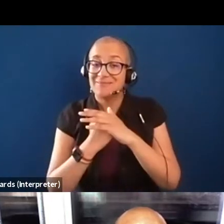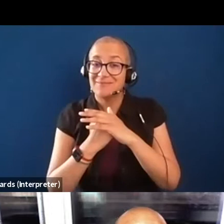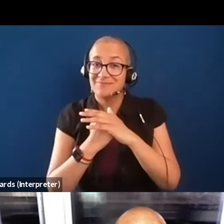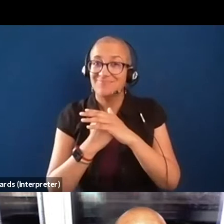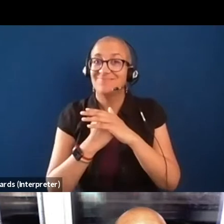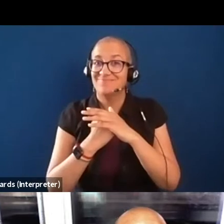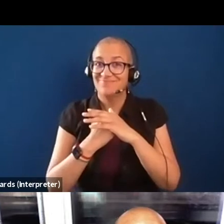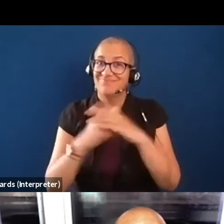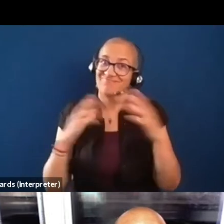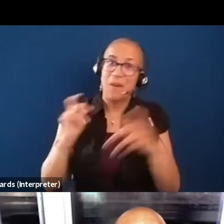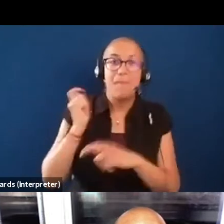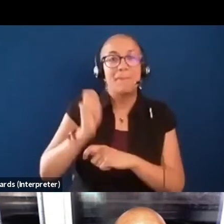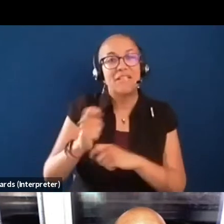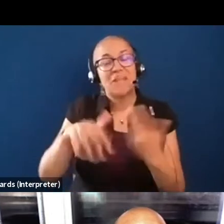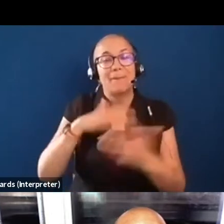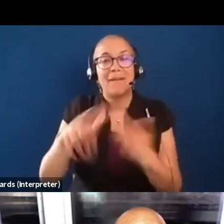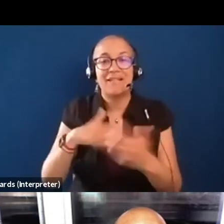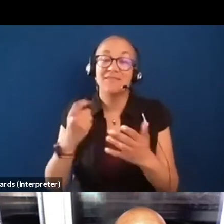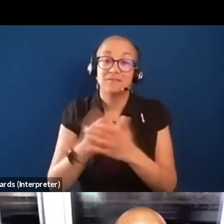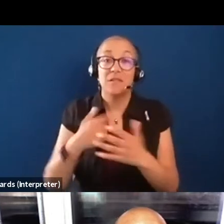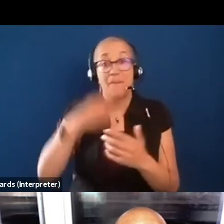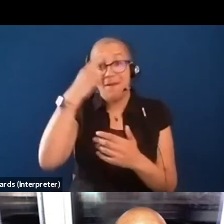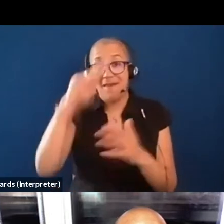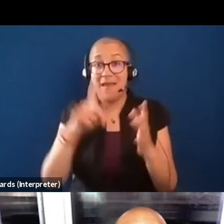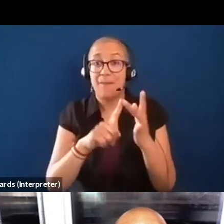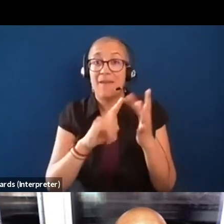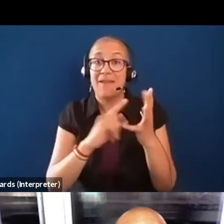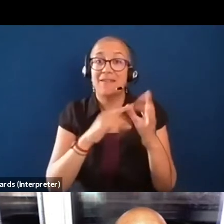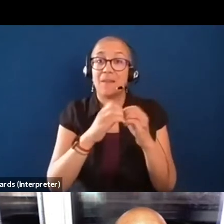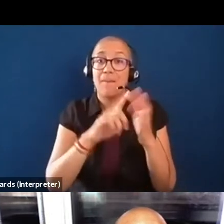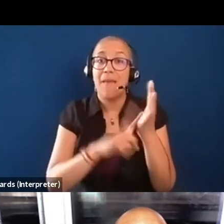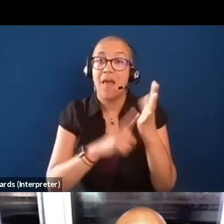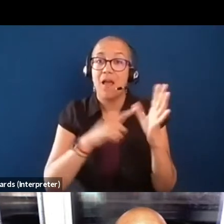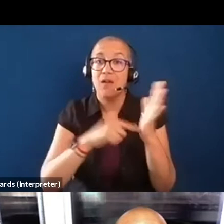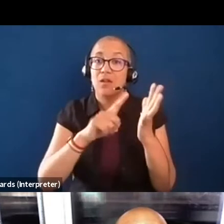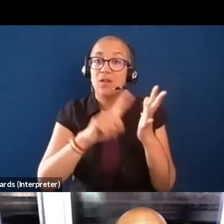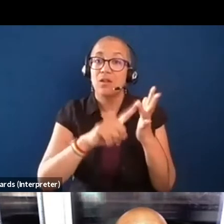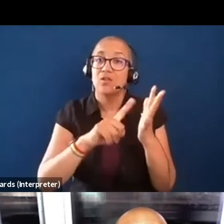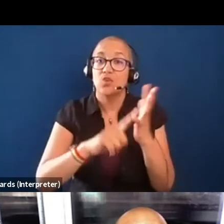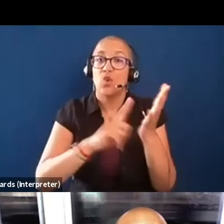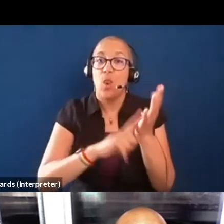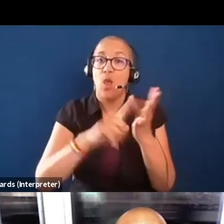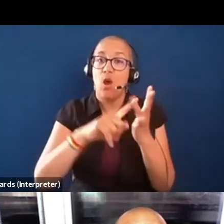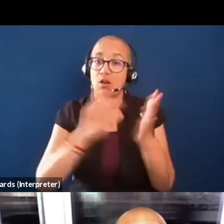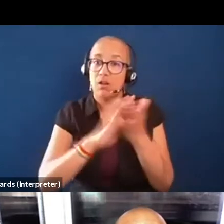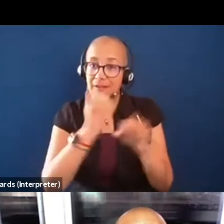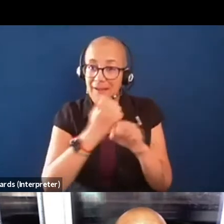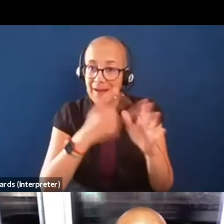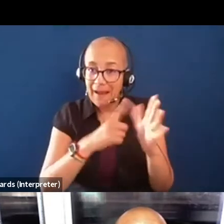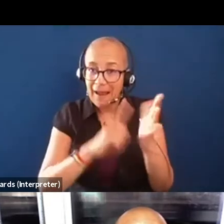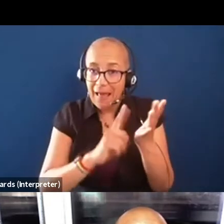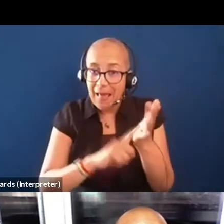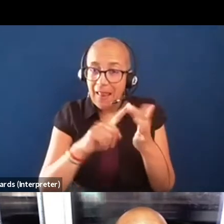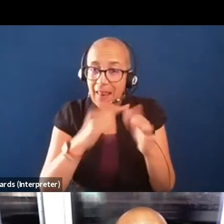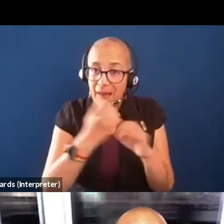Thank you for joining us. My name is Isabella Tulloch Gallego. My pronouns are she, her. Just so you're aware, I'm